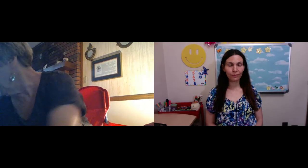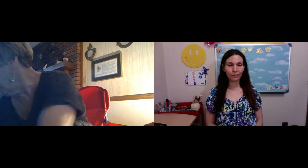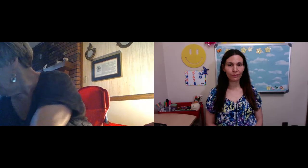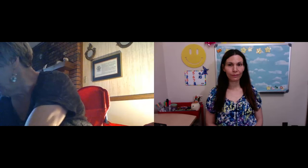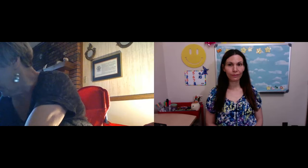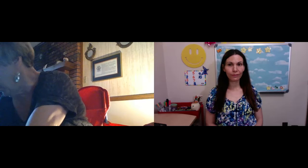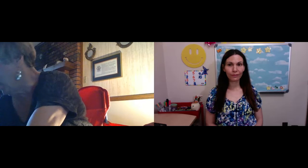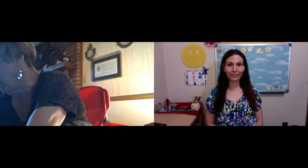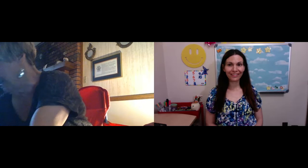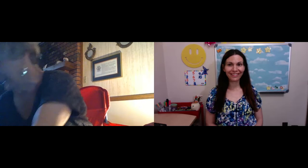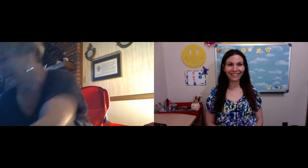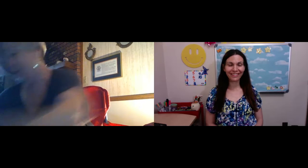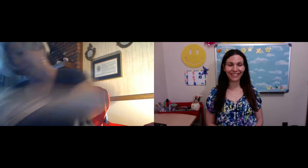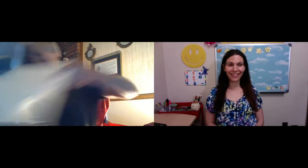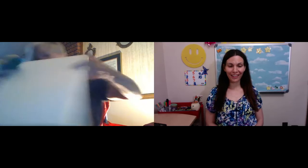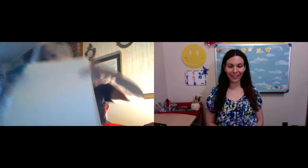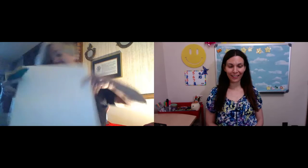And we're going to start.